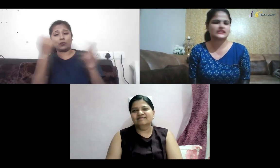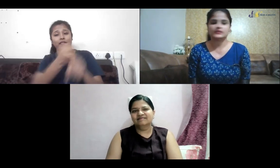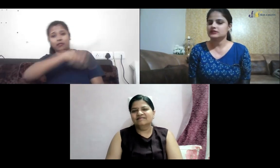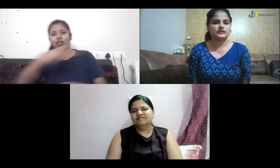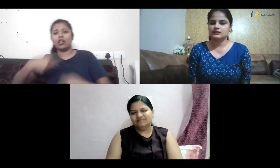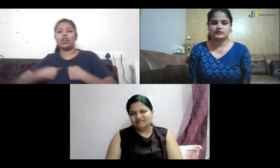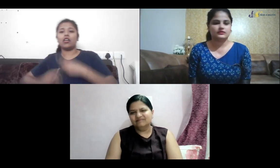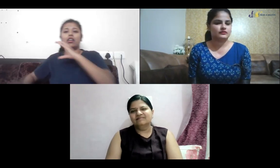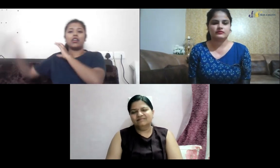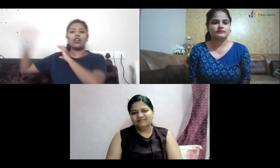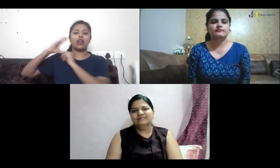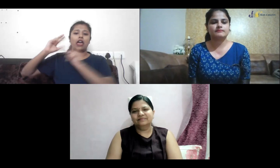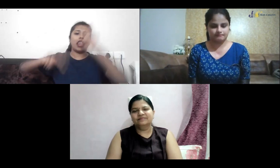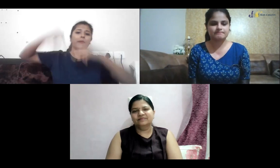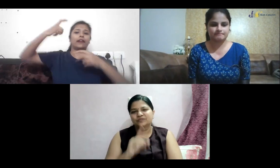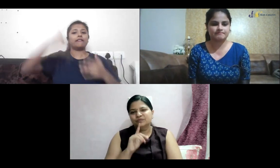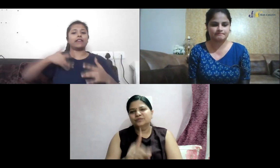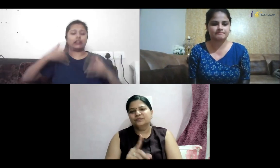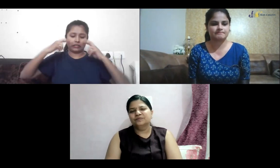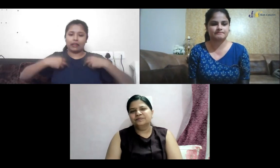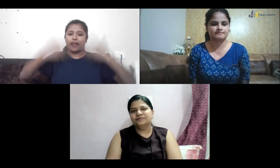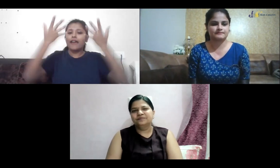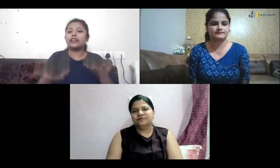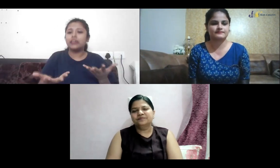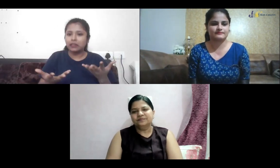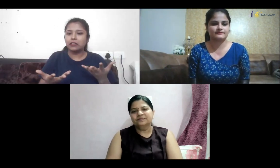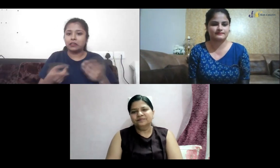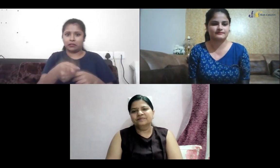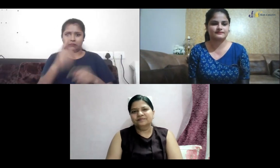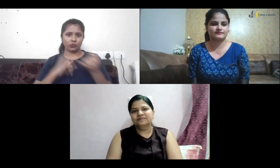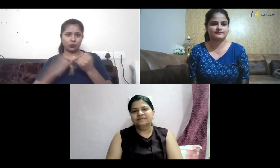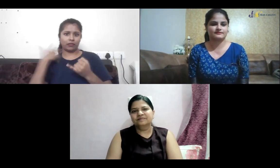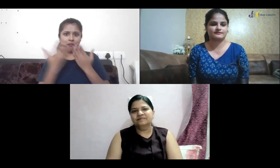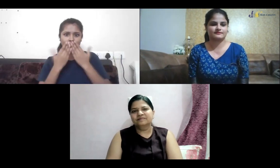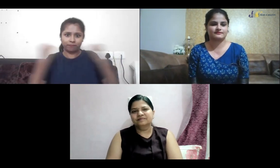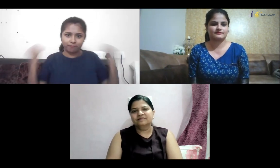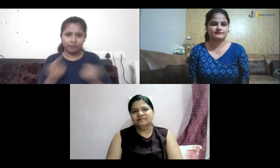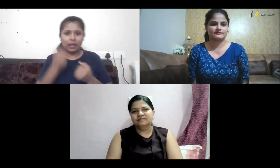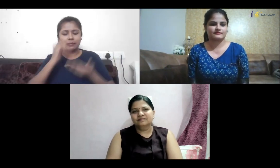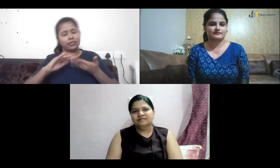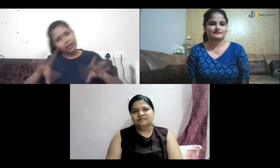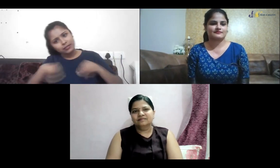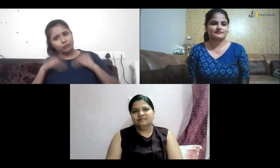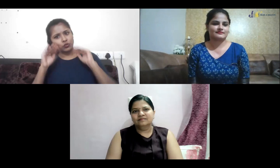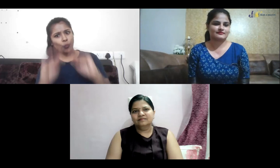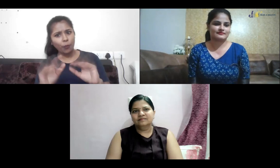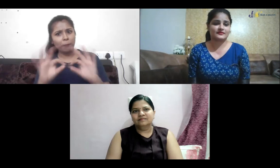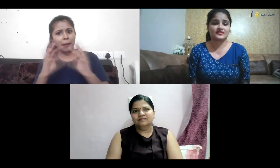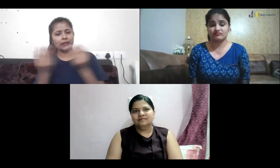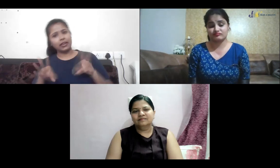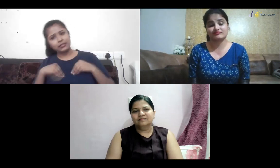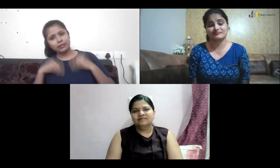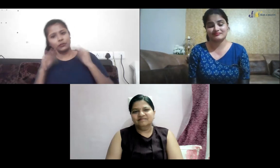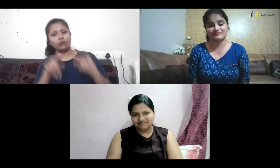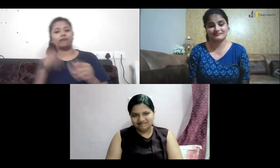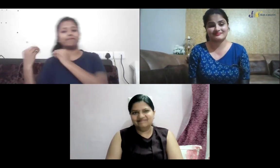take the responsibility. So I can see the women can also work, and after marriage they have a double responsibility. It is quite heavy for us. So Sodamini, as you said, okay,